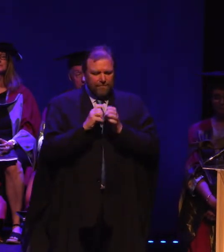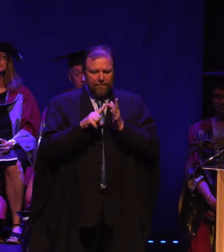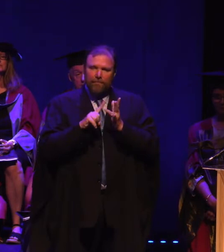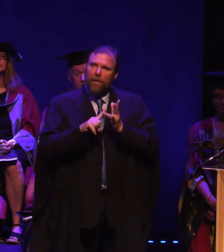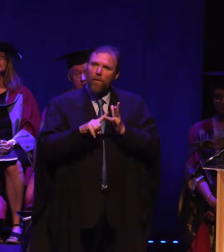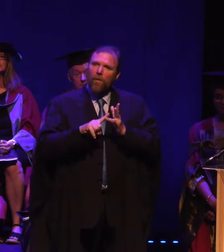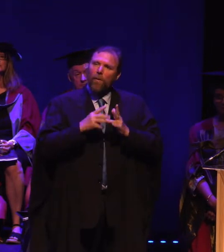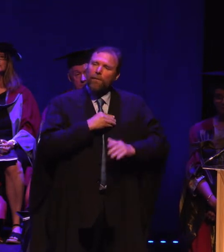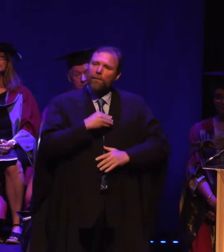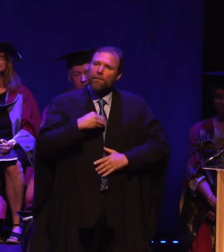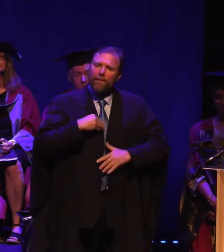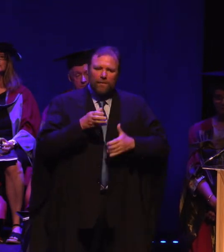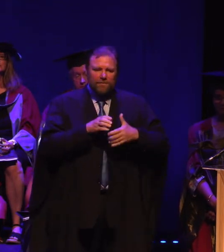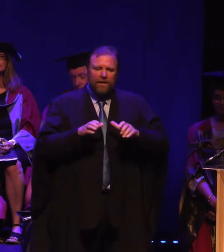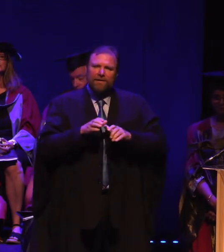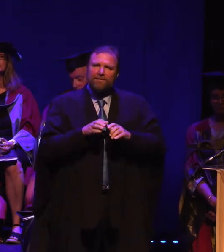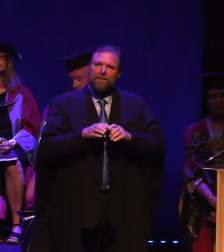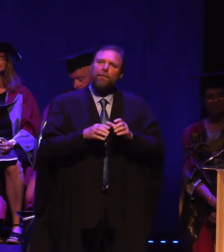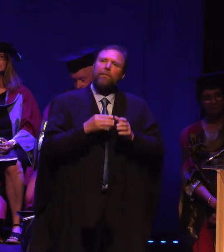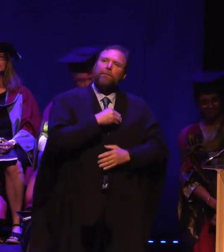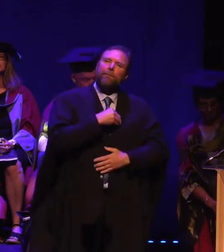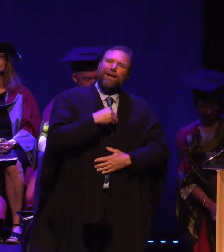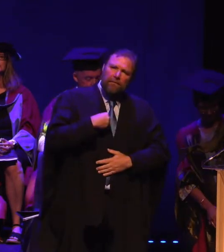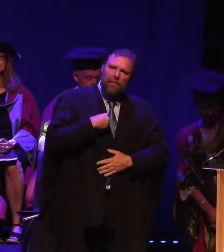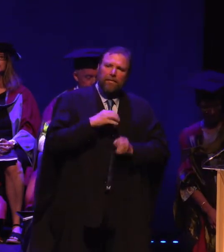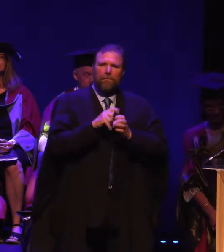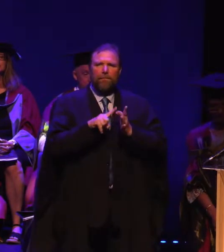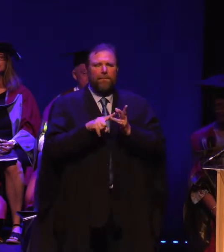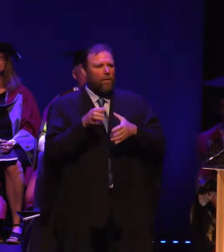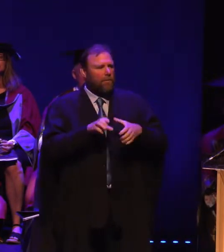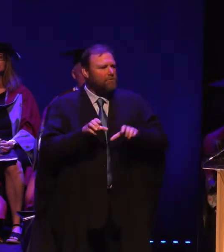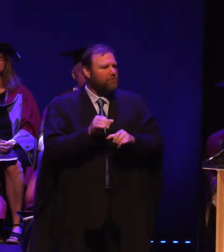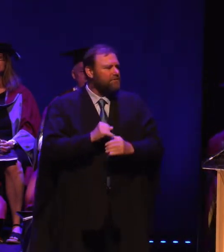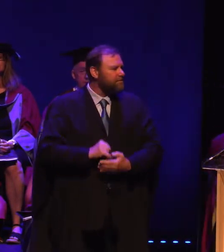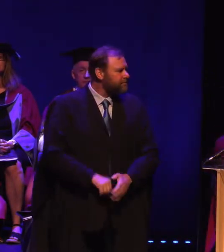Science, Medical Biochemistry.